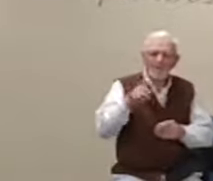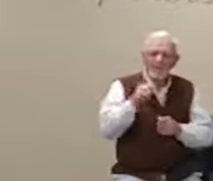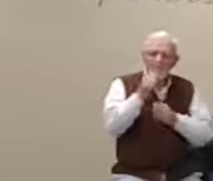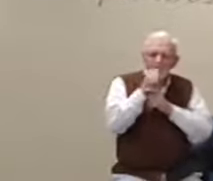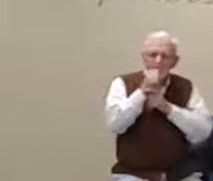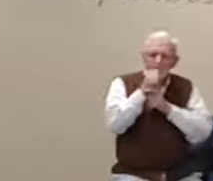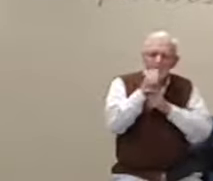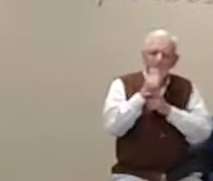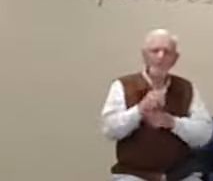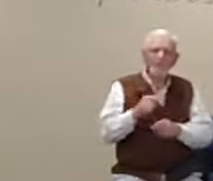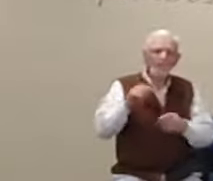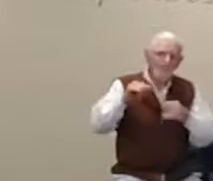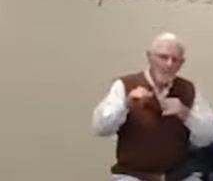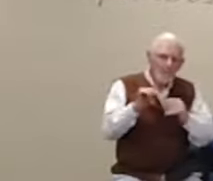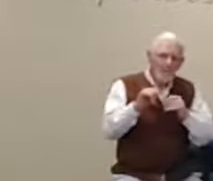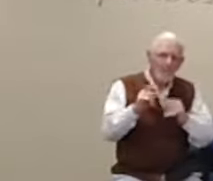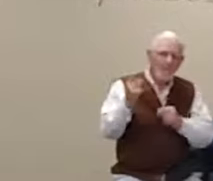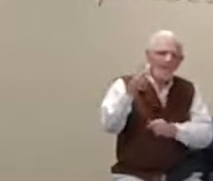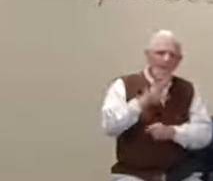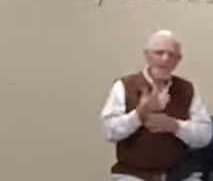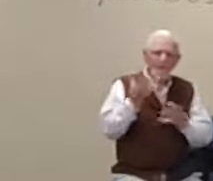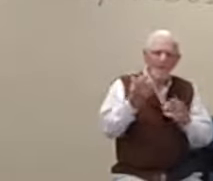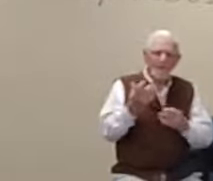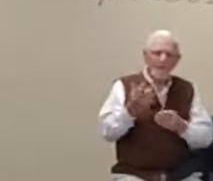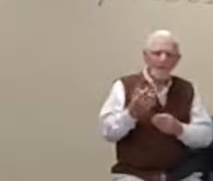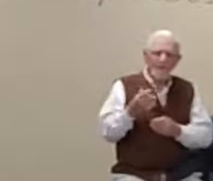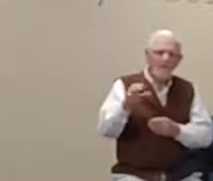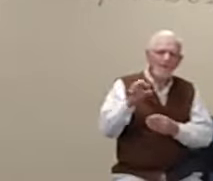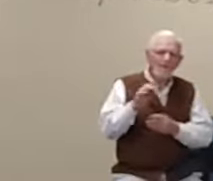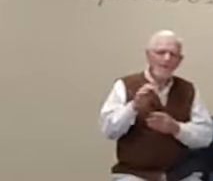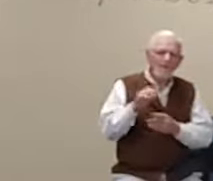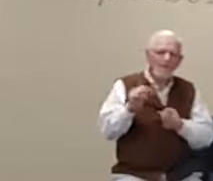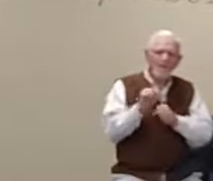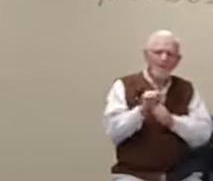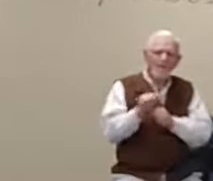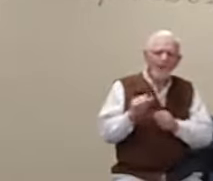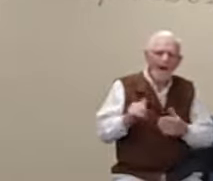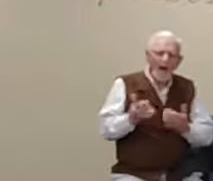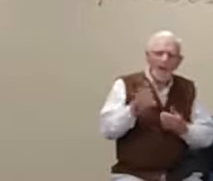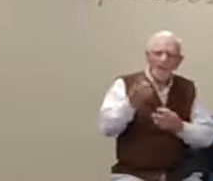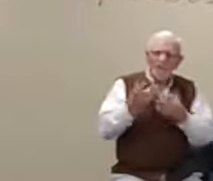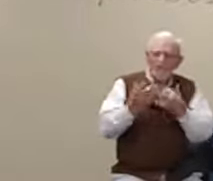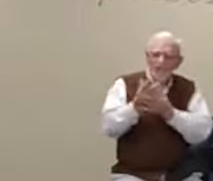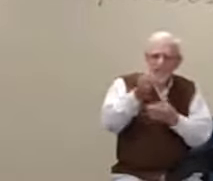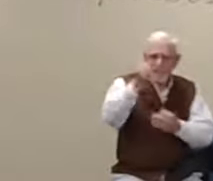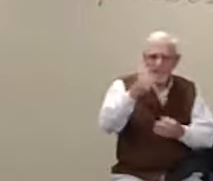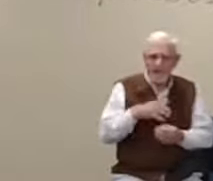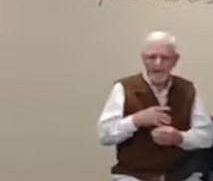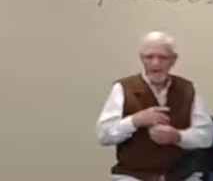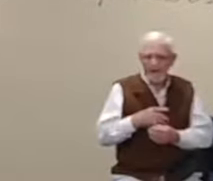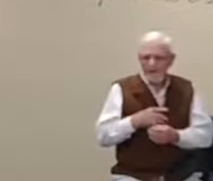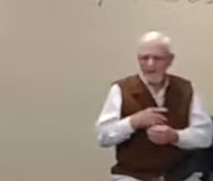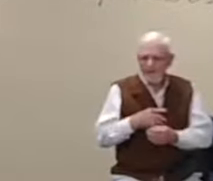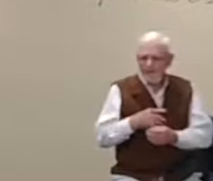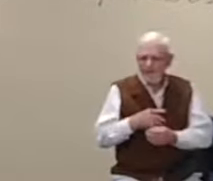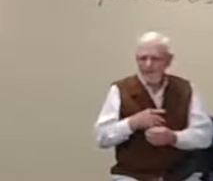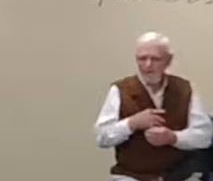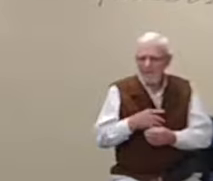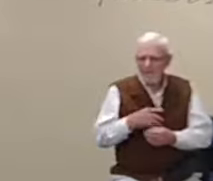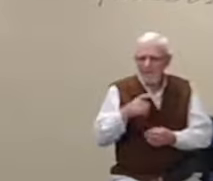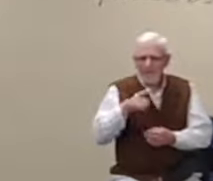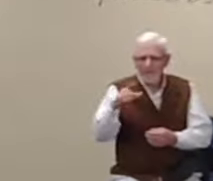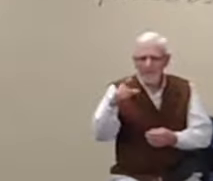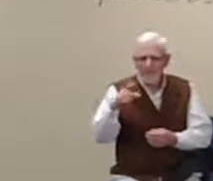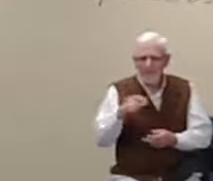me still to this day why you choose to work the way you do through men. And Lord, we're